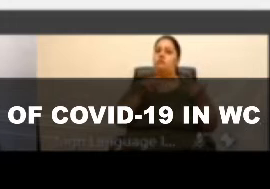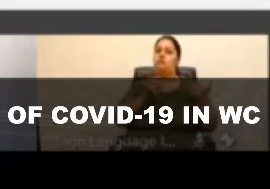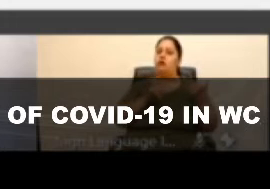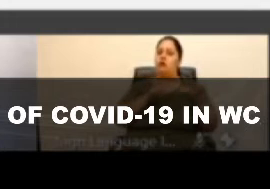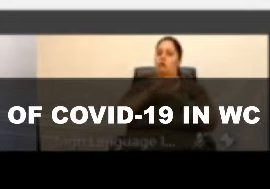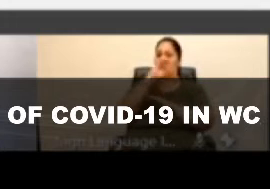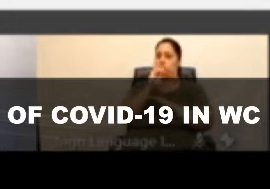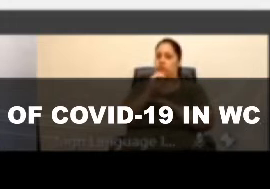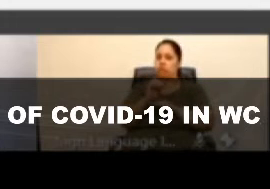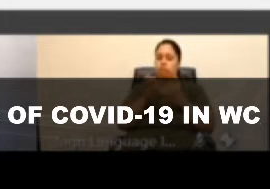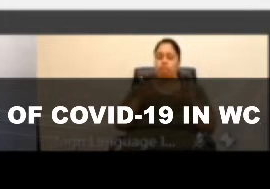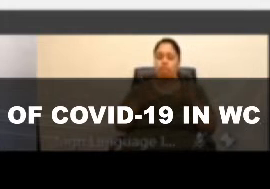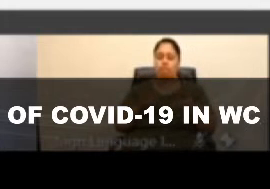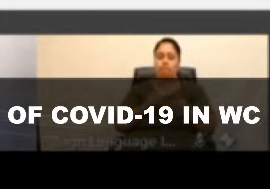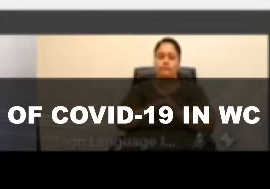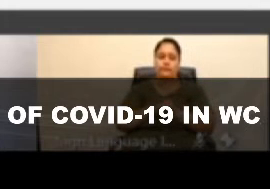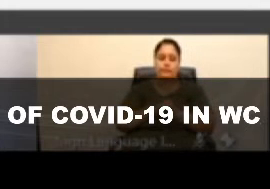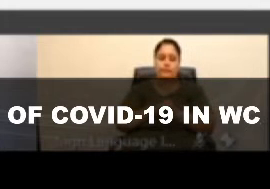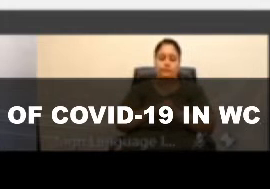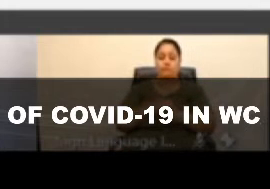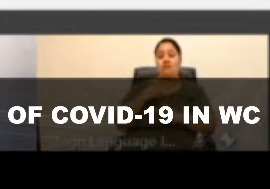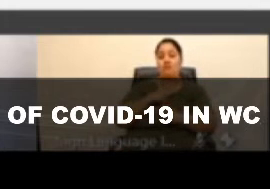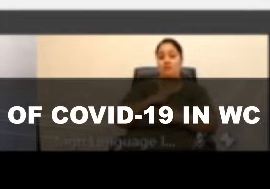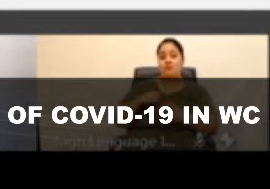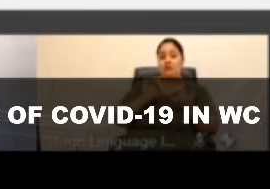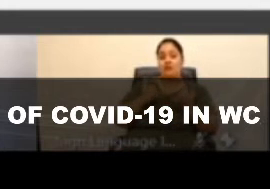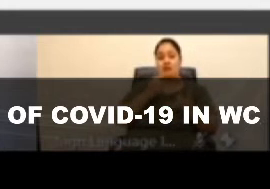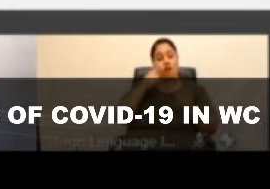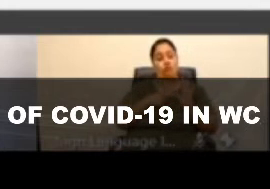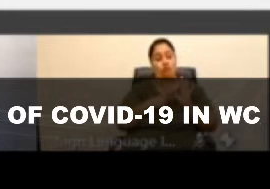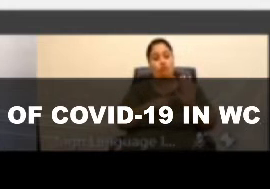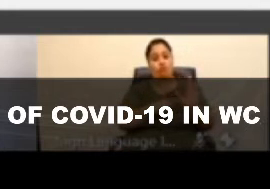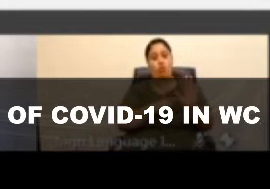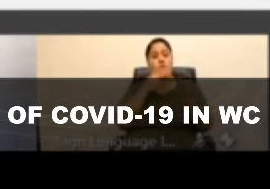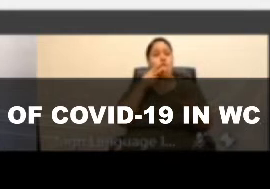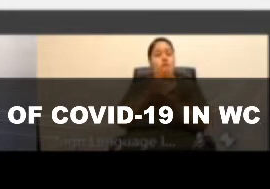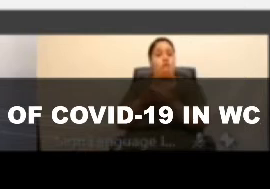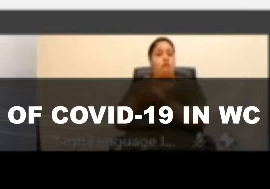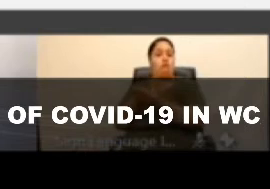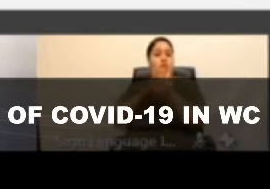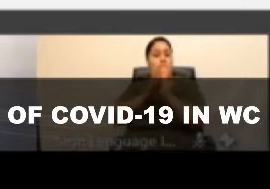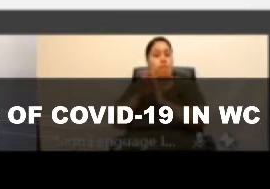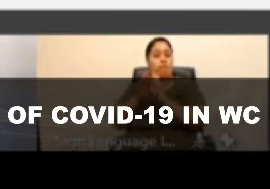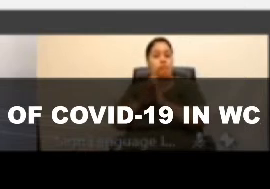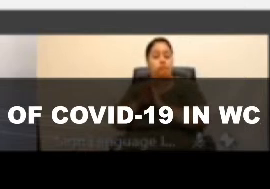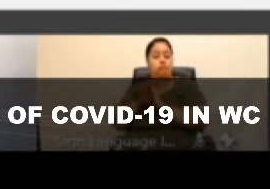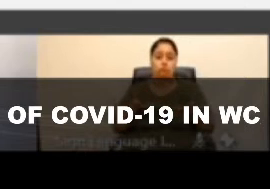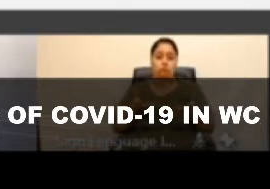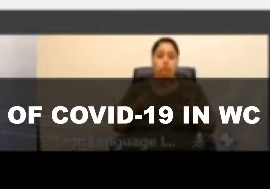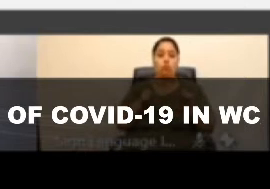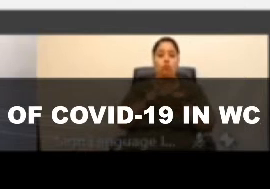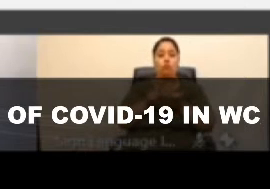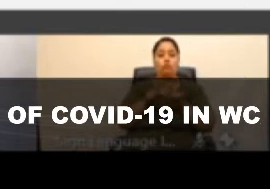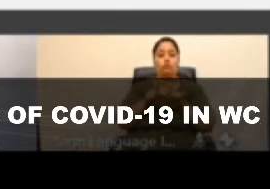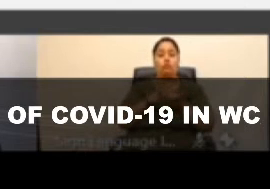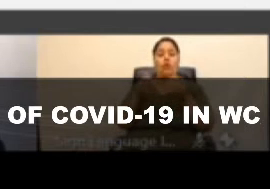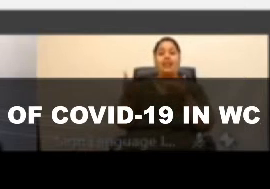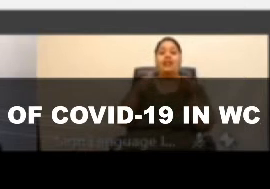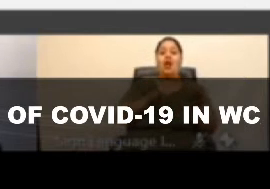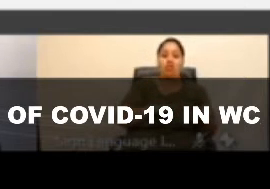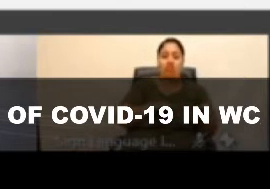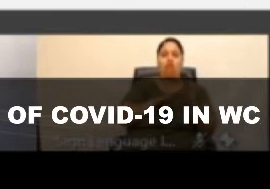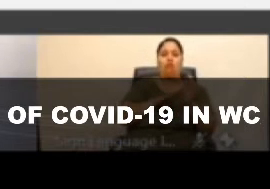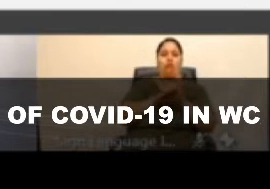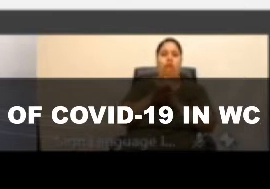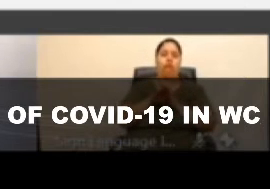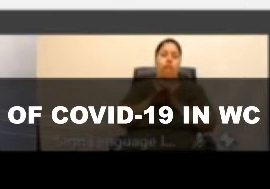continued increase, and then also an continued increase in deaths. If you